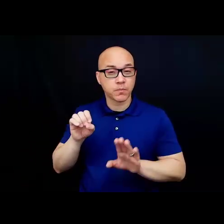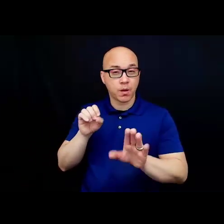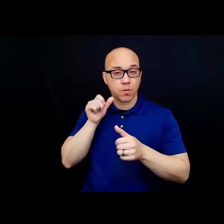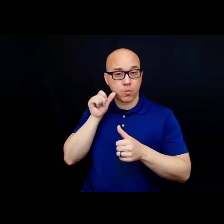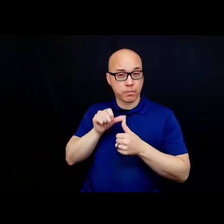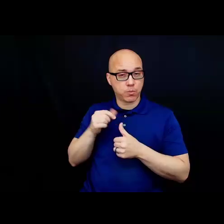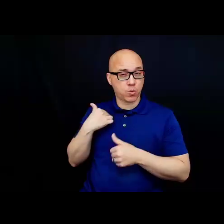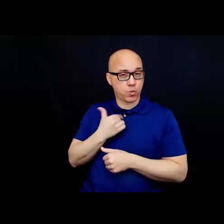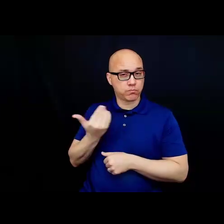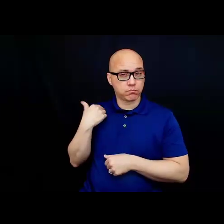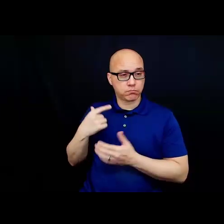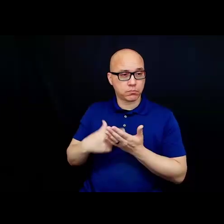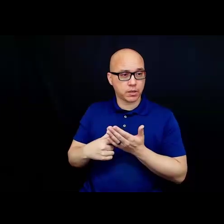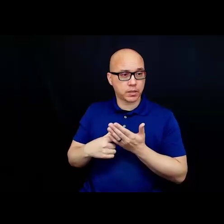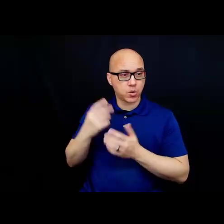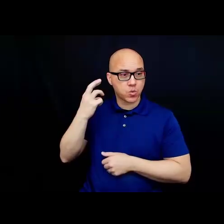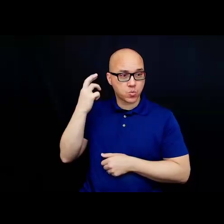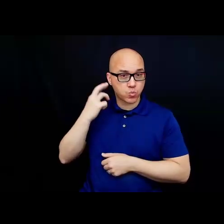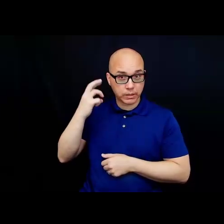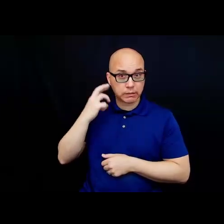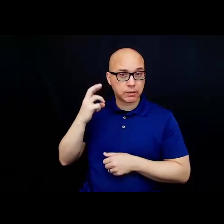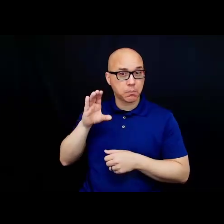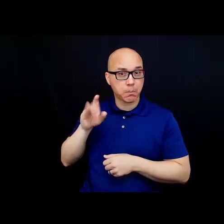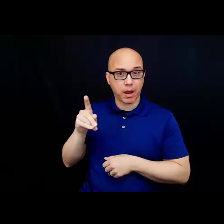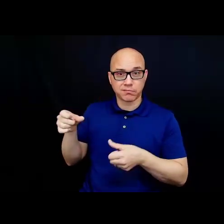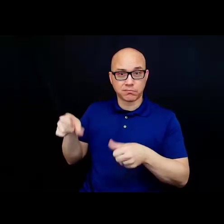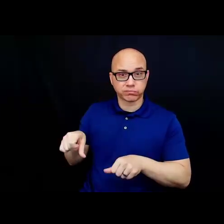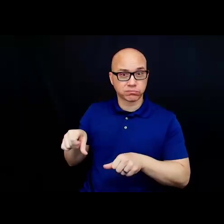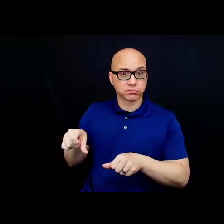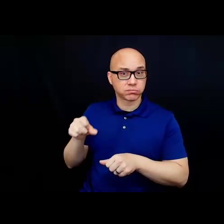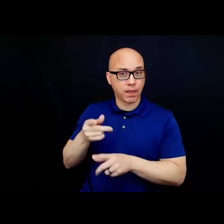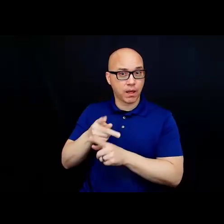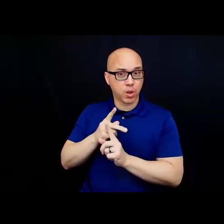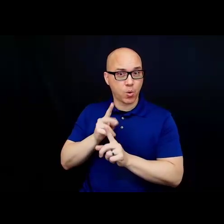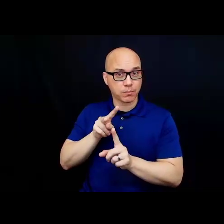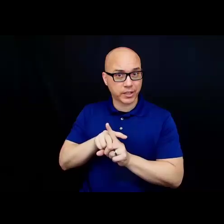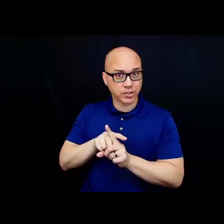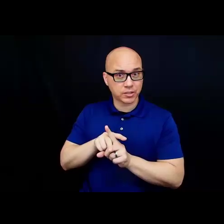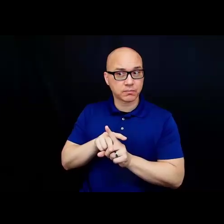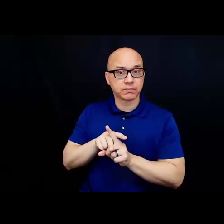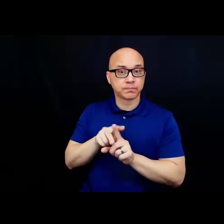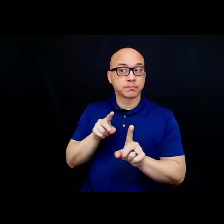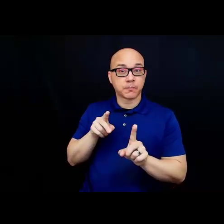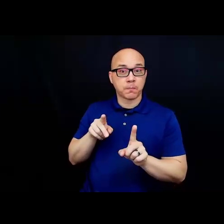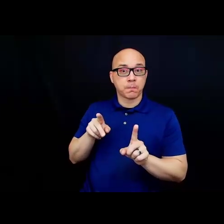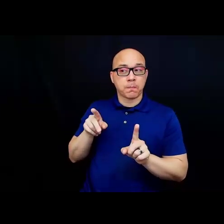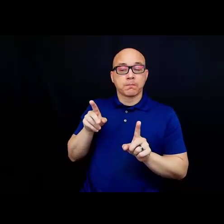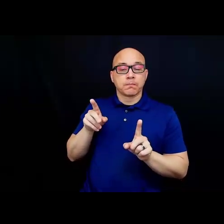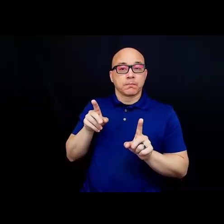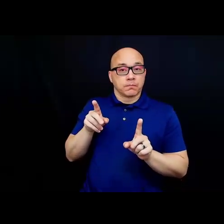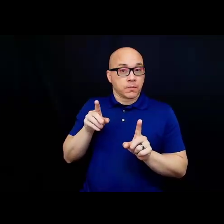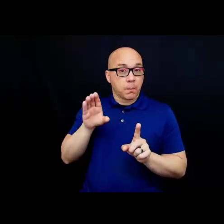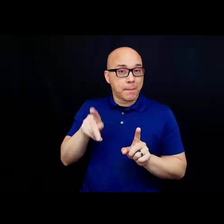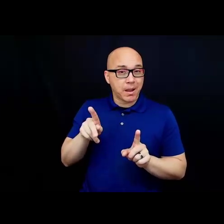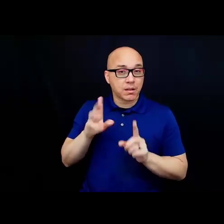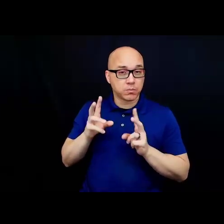a loan application, most people think, they draw their own conclusion. But banks look at